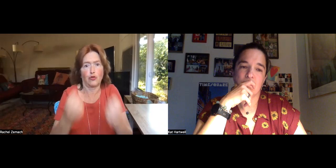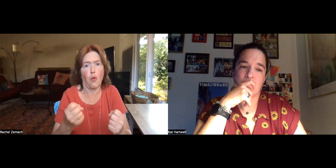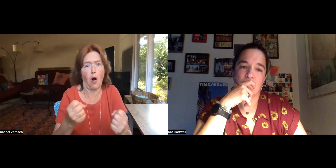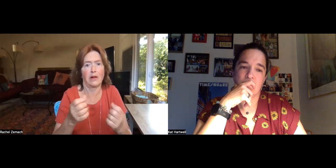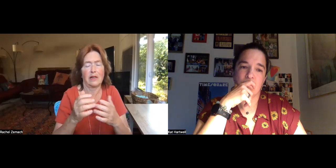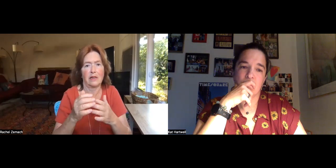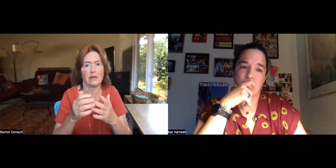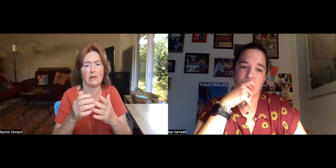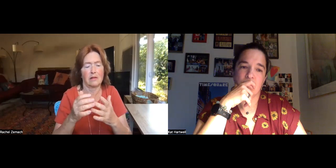only.